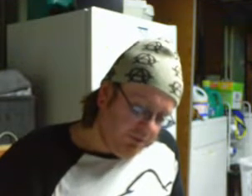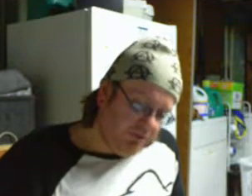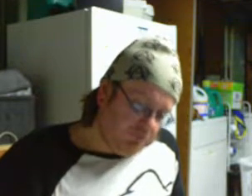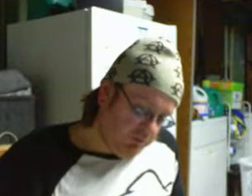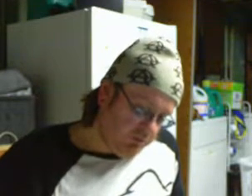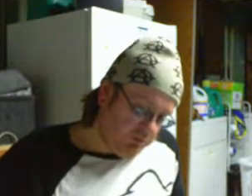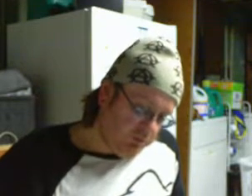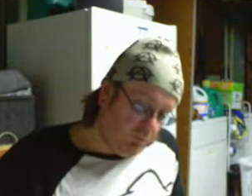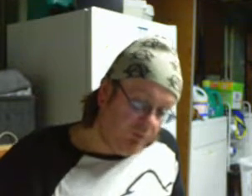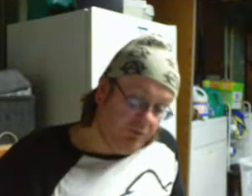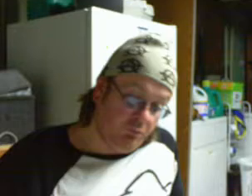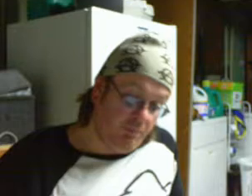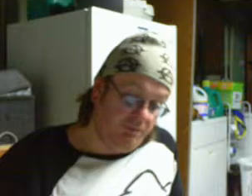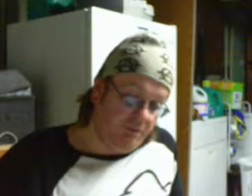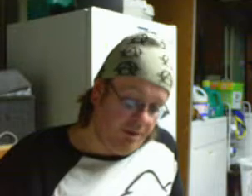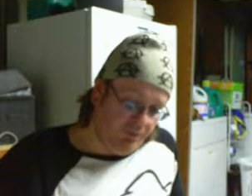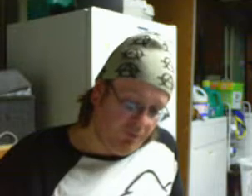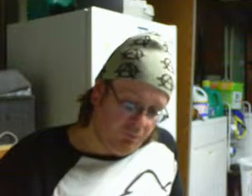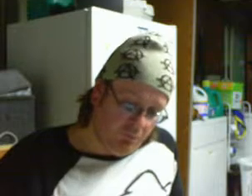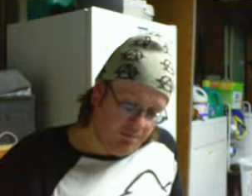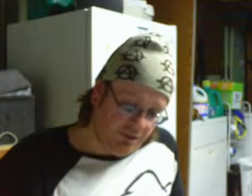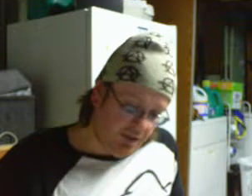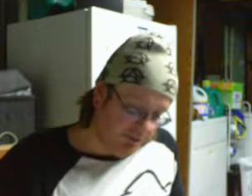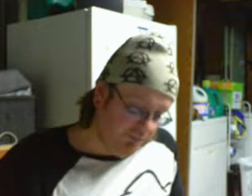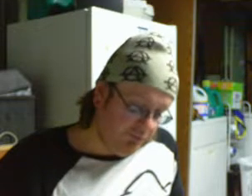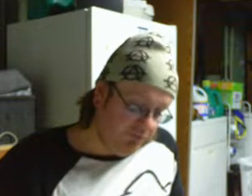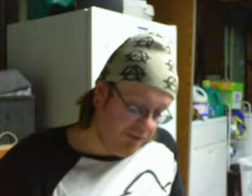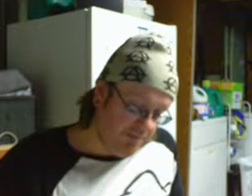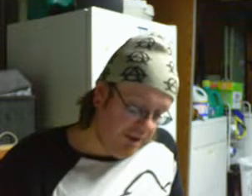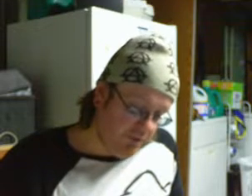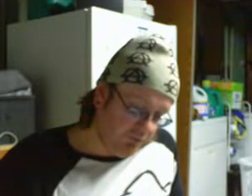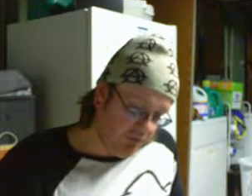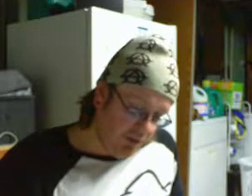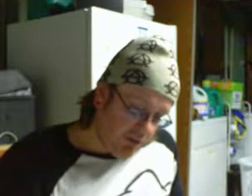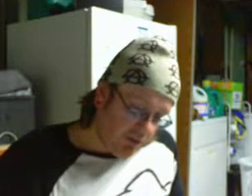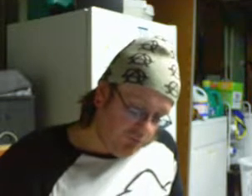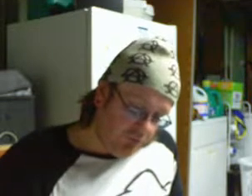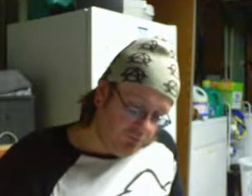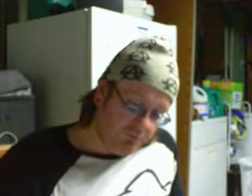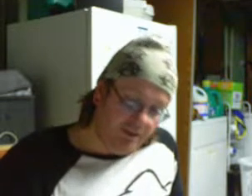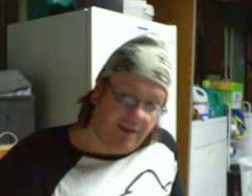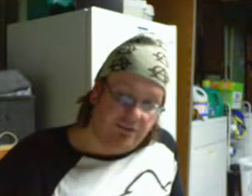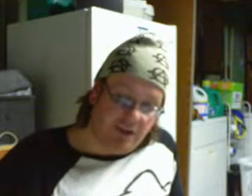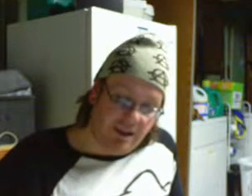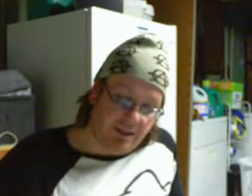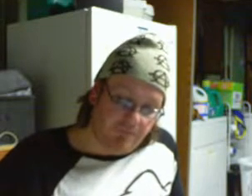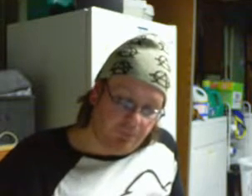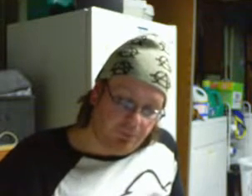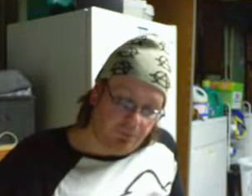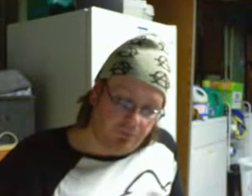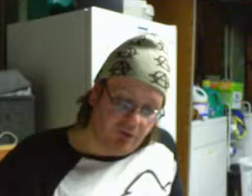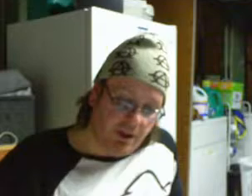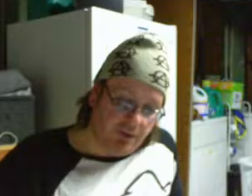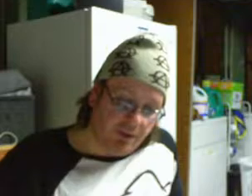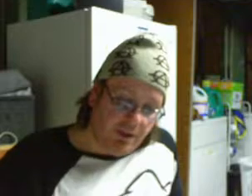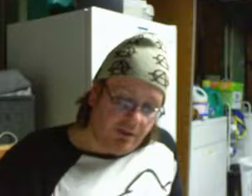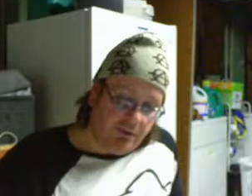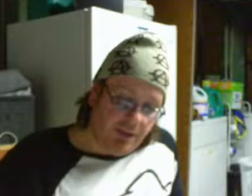you, my lord, one of these women said, this woman and I live in the same house, and while she was in the house, I gave birth to a child. Now it happened